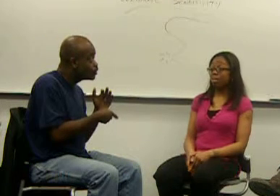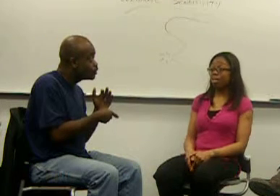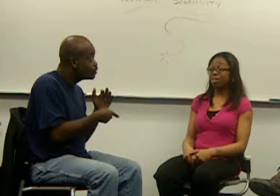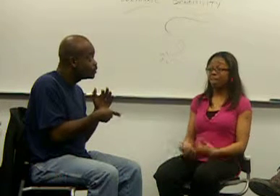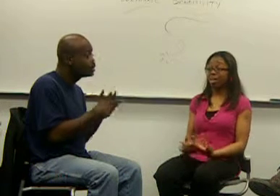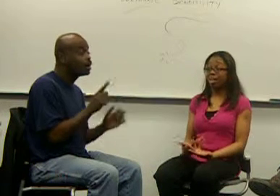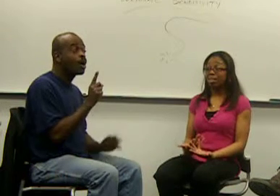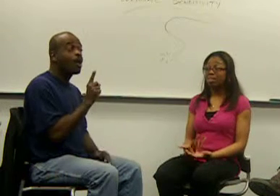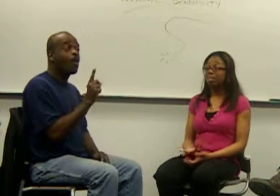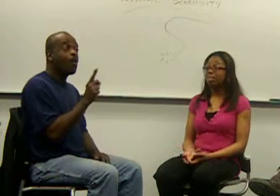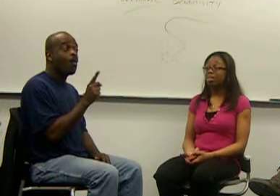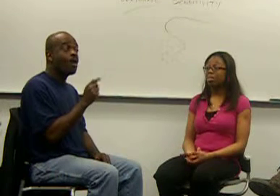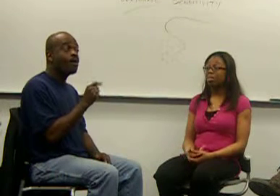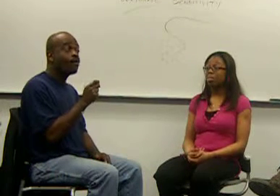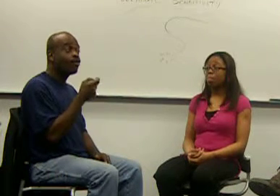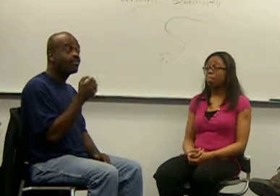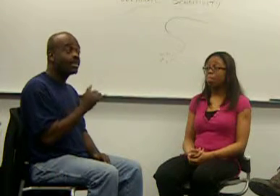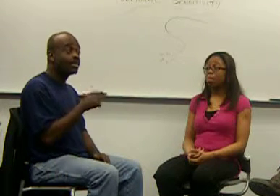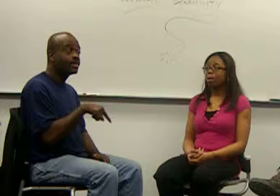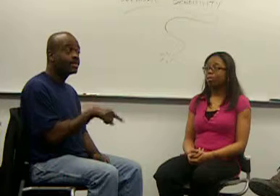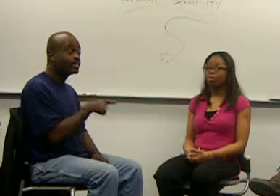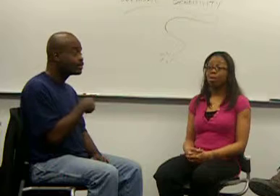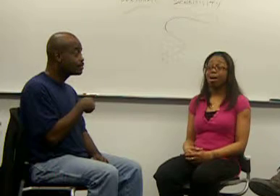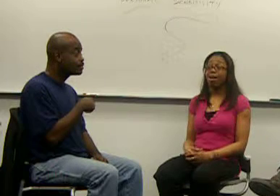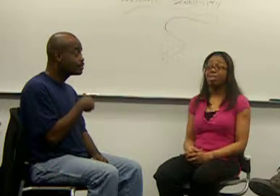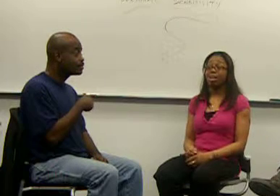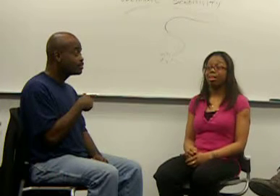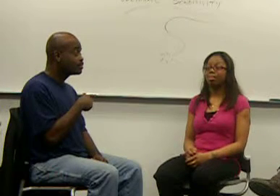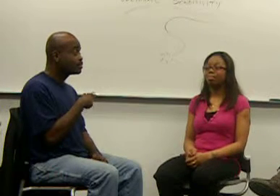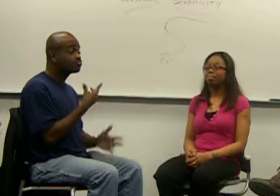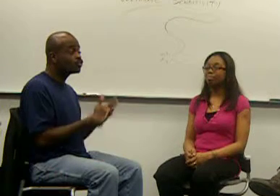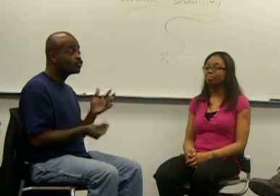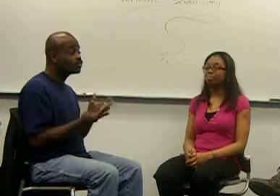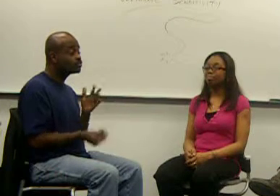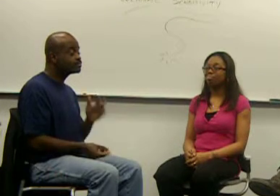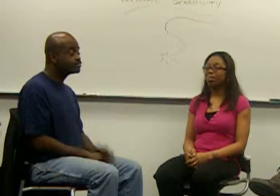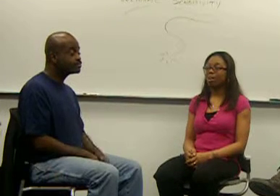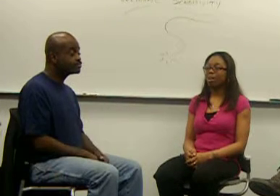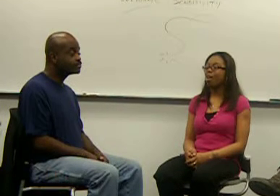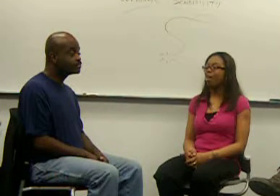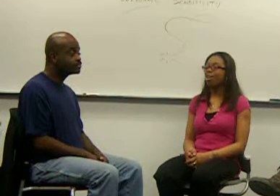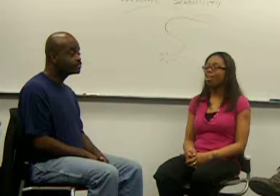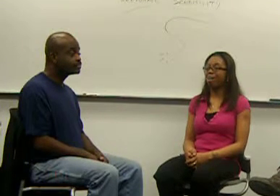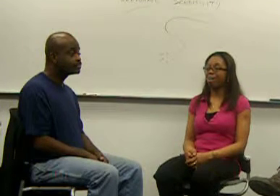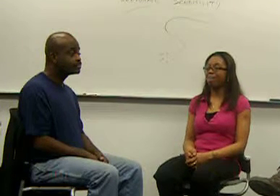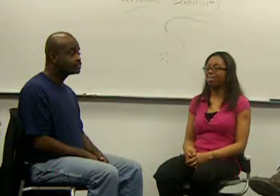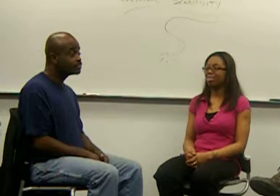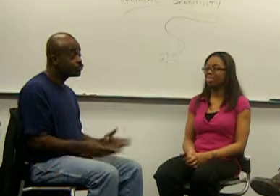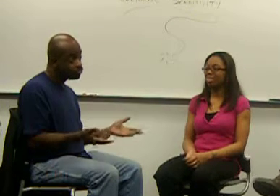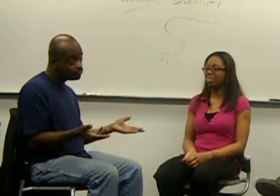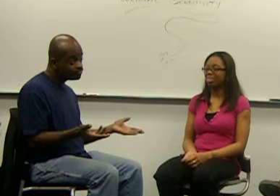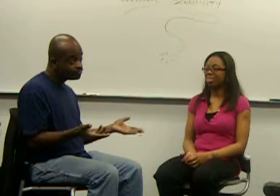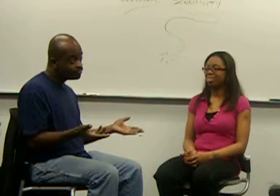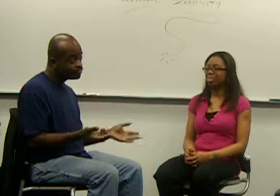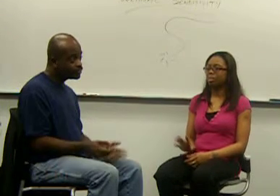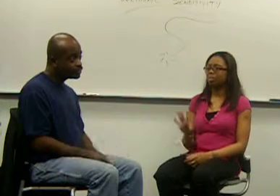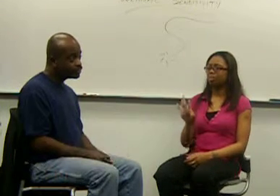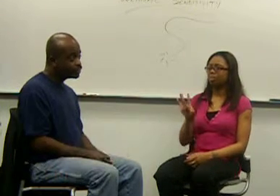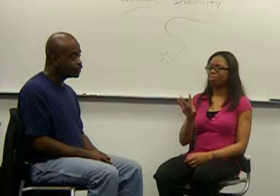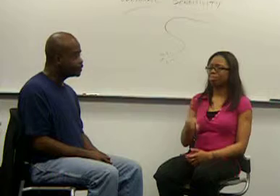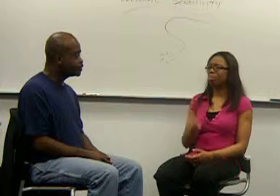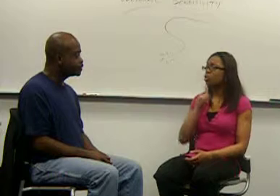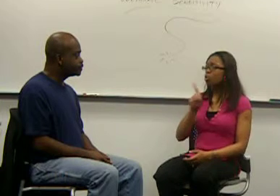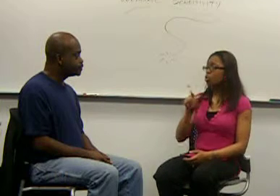So now 20 years later, where are they? They all gone. So you don't